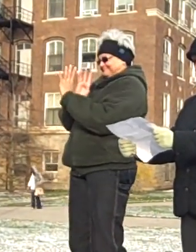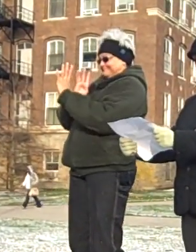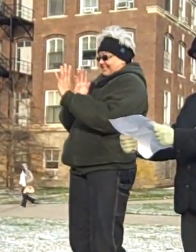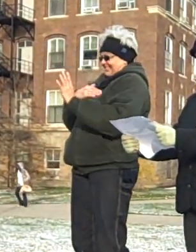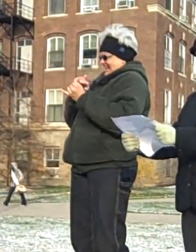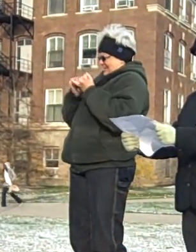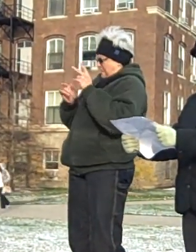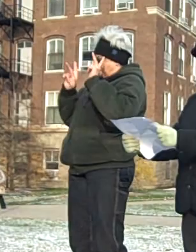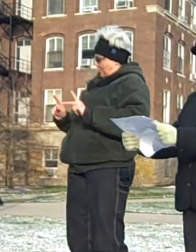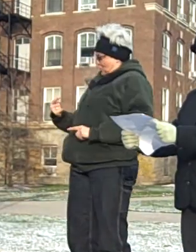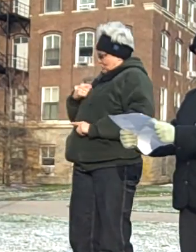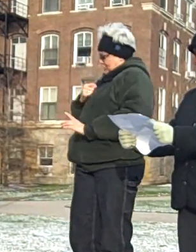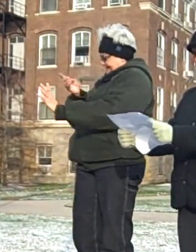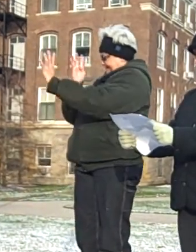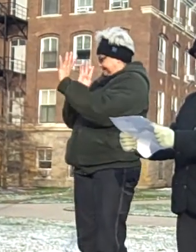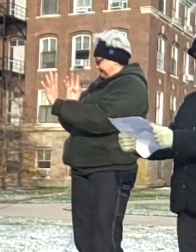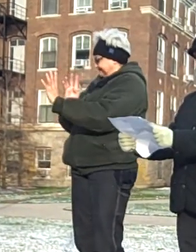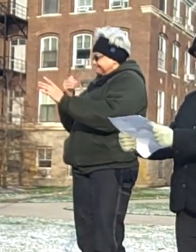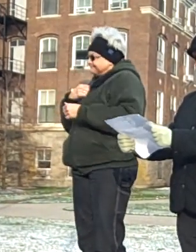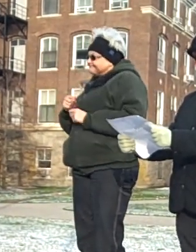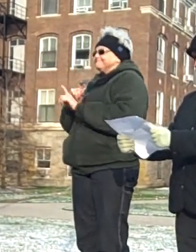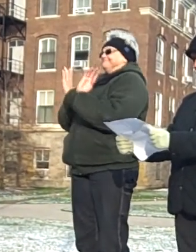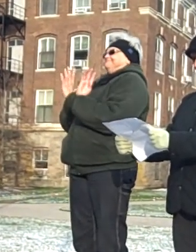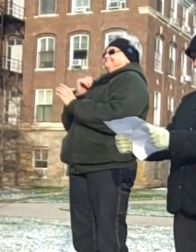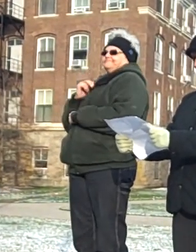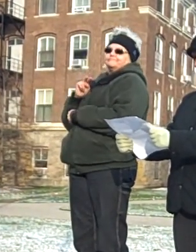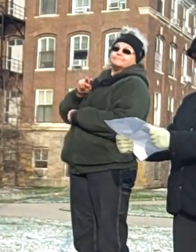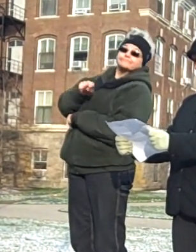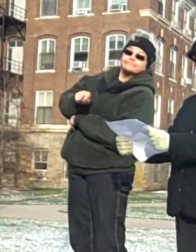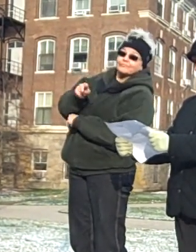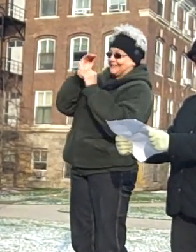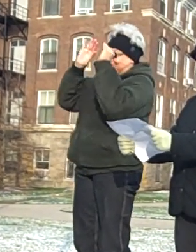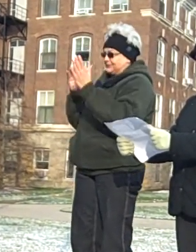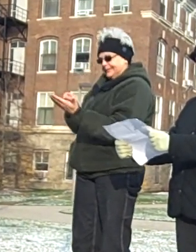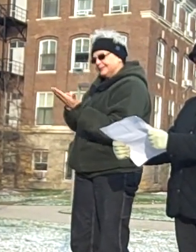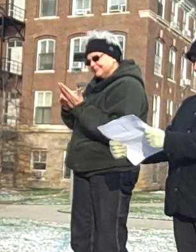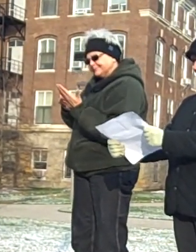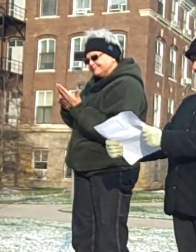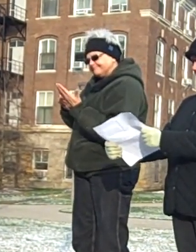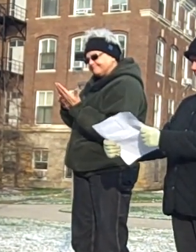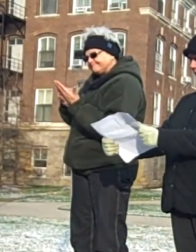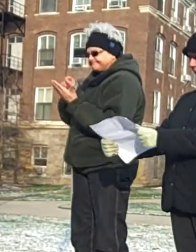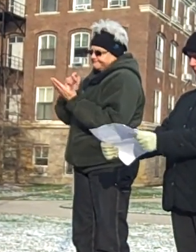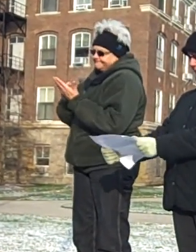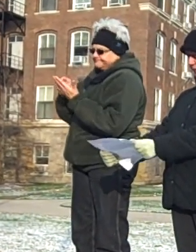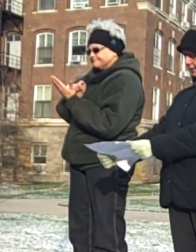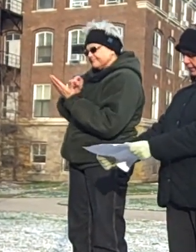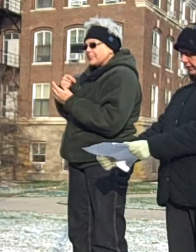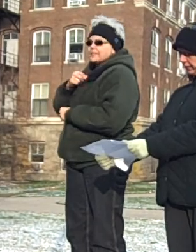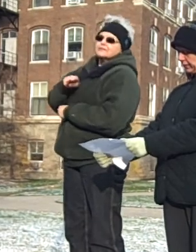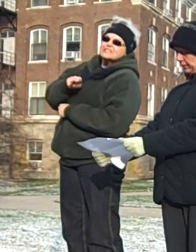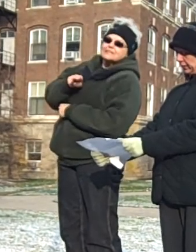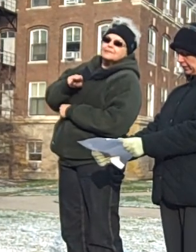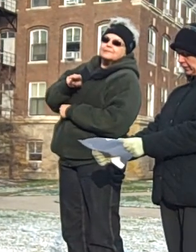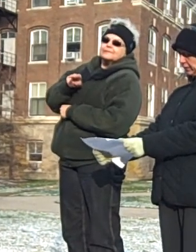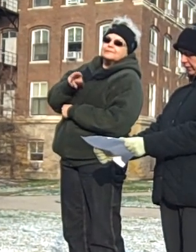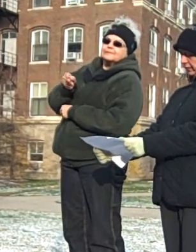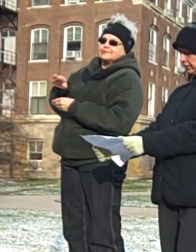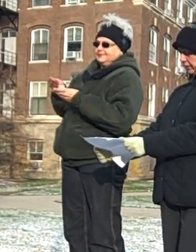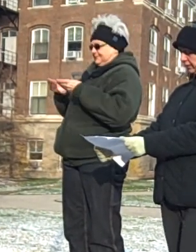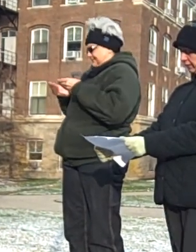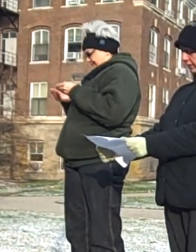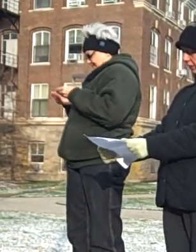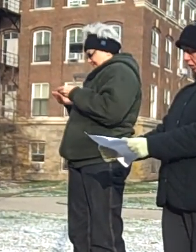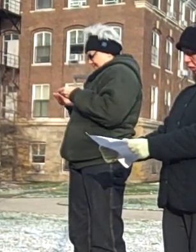line up and present our papers to the teacher, I remember I was the last student in line, and I saw the teacher grading the students' papers in front